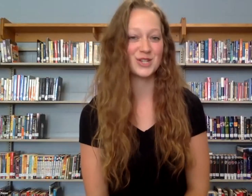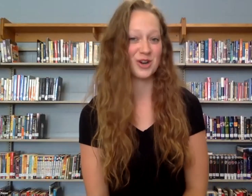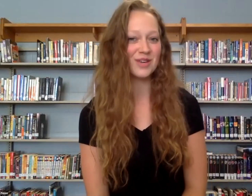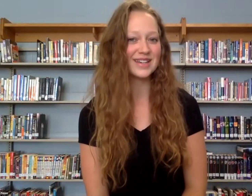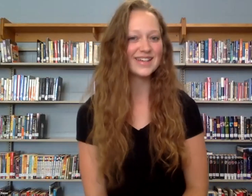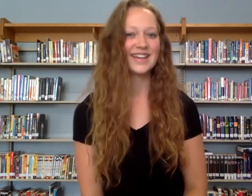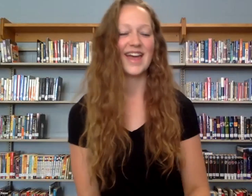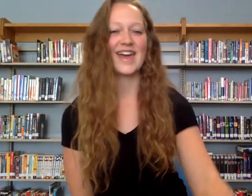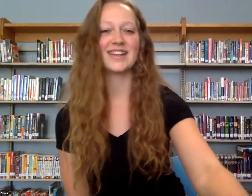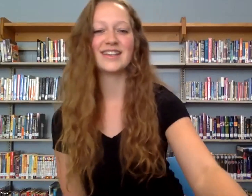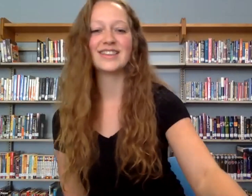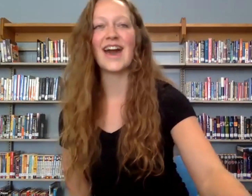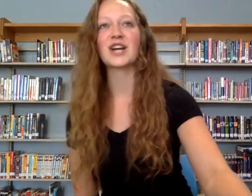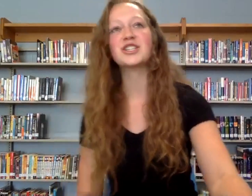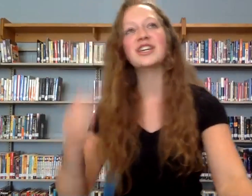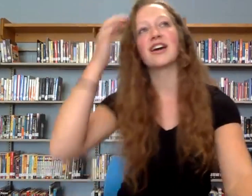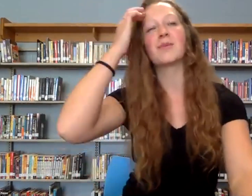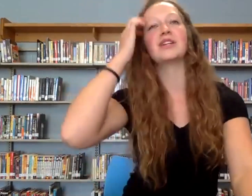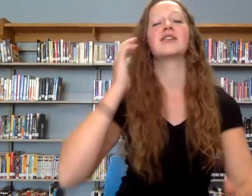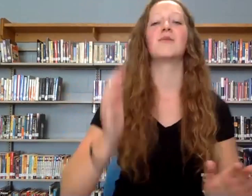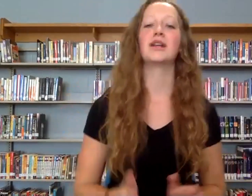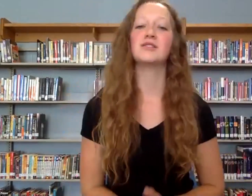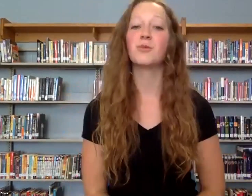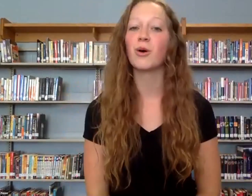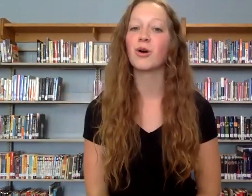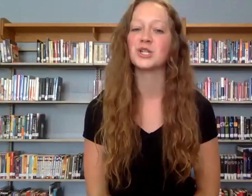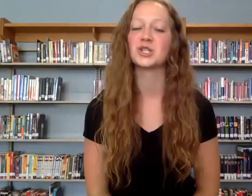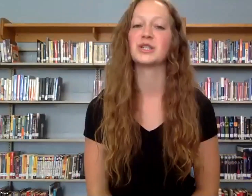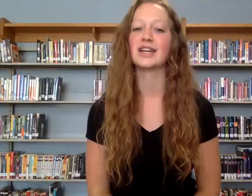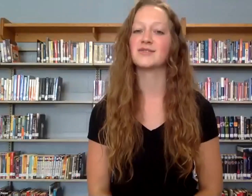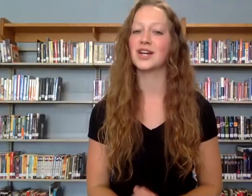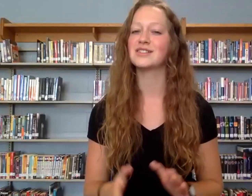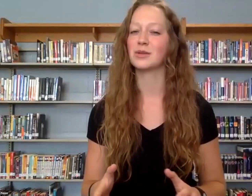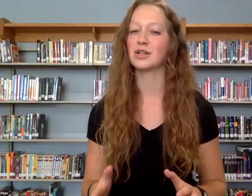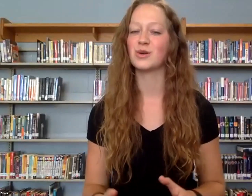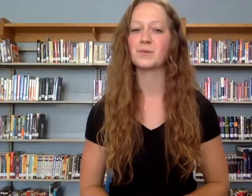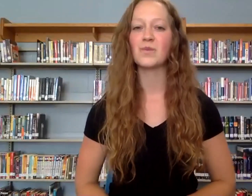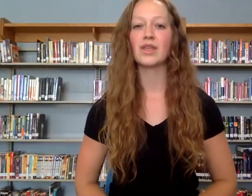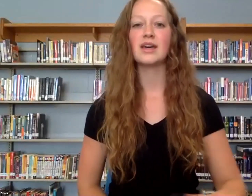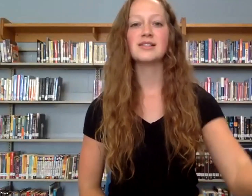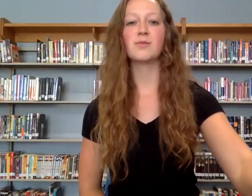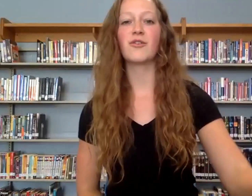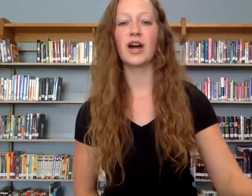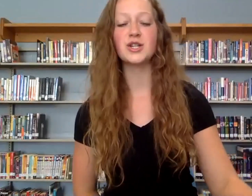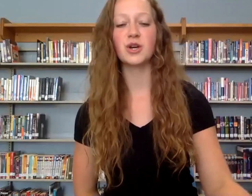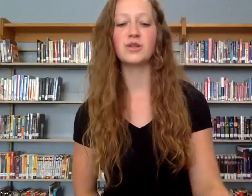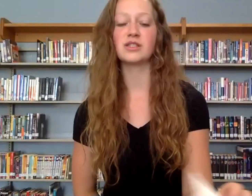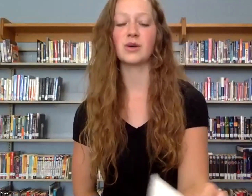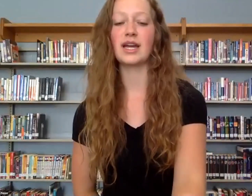joke. And they actually, a couple of years ago, made a Super Bowl commercial that is very similar to it. So before I show you the story, I'm